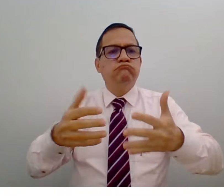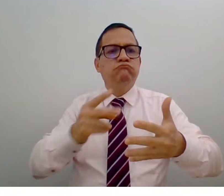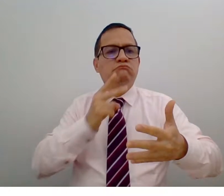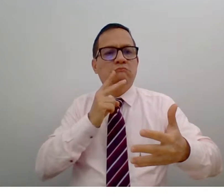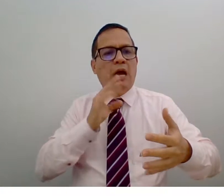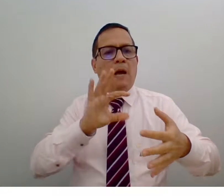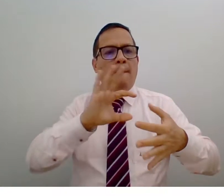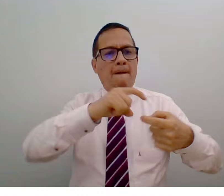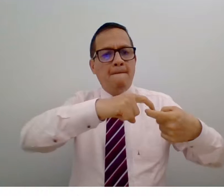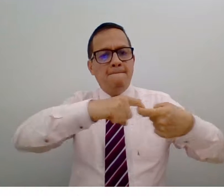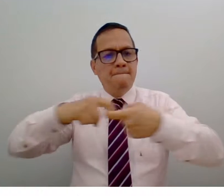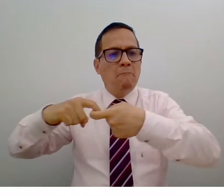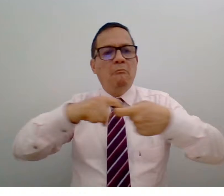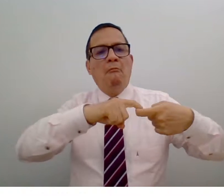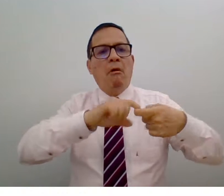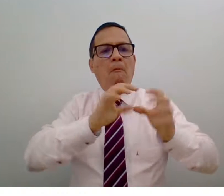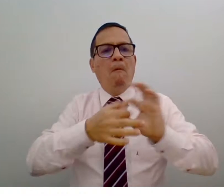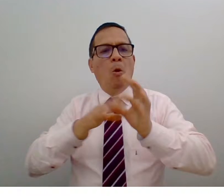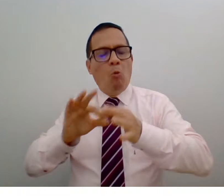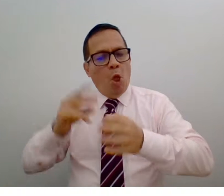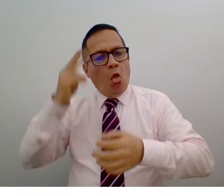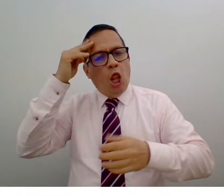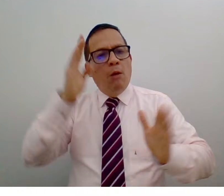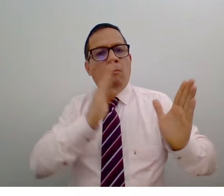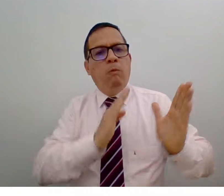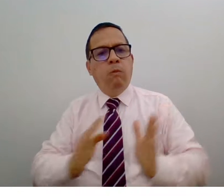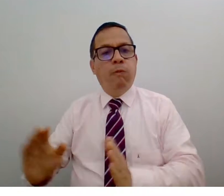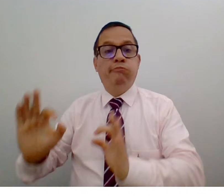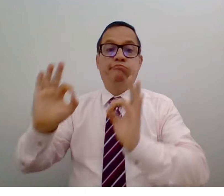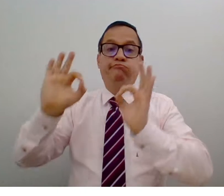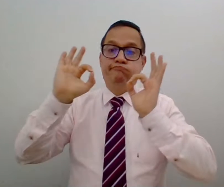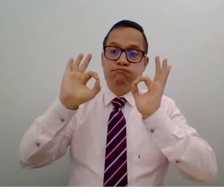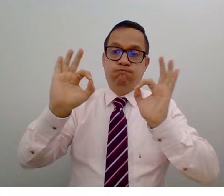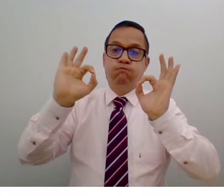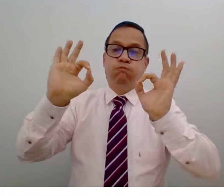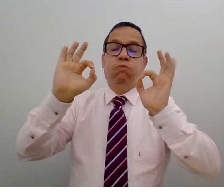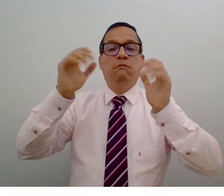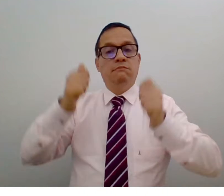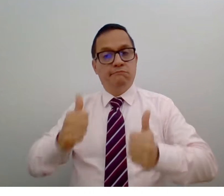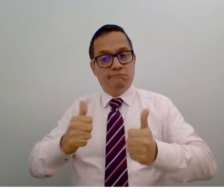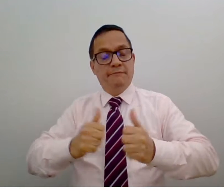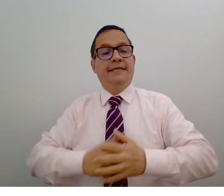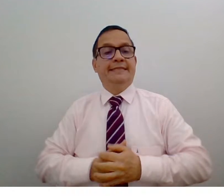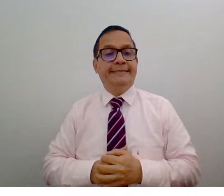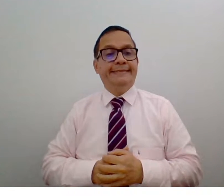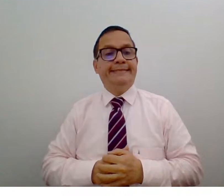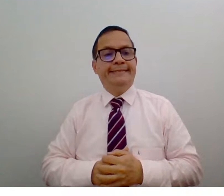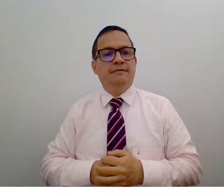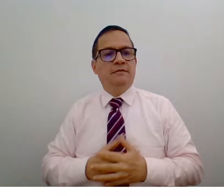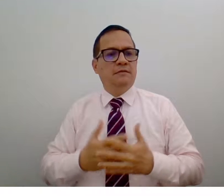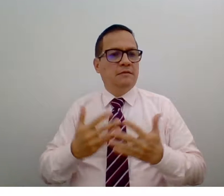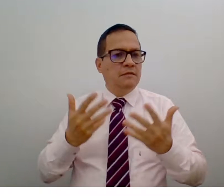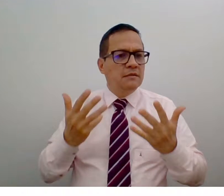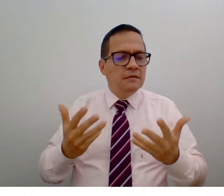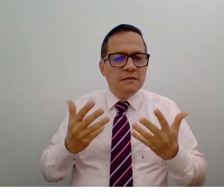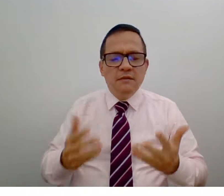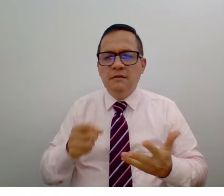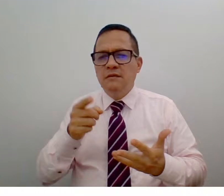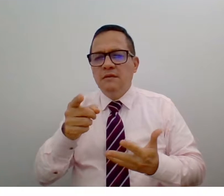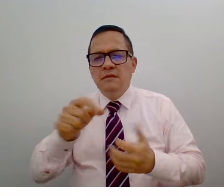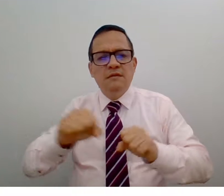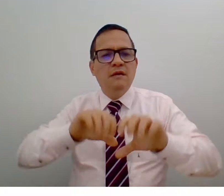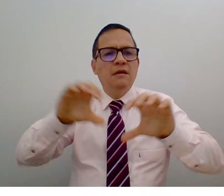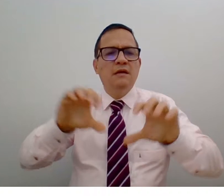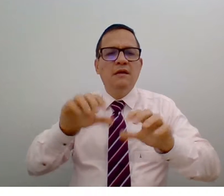using narrative tenses and discourse connectors in a logical organizational pattern.